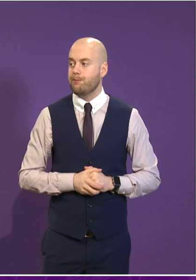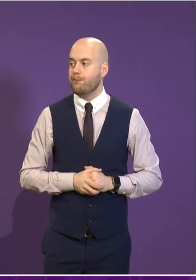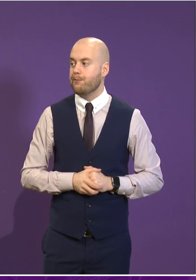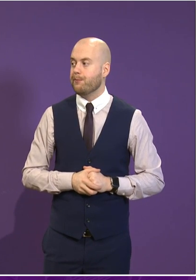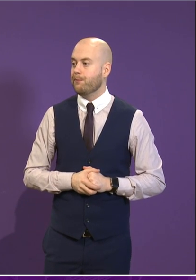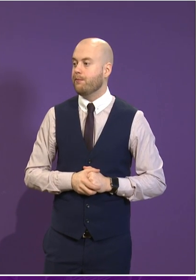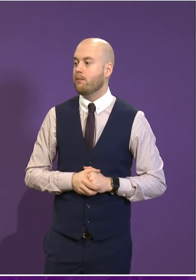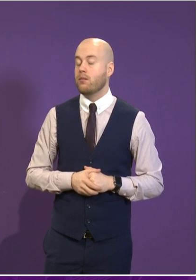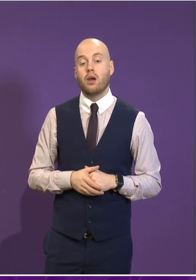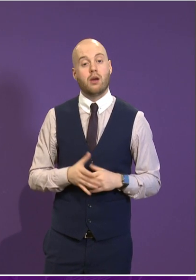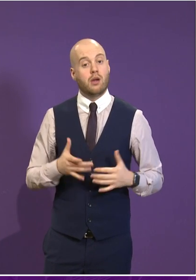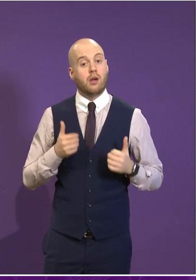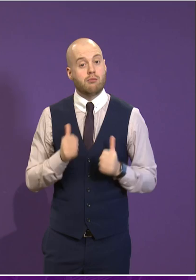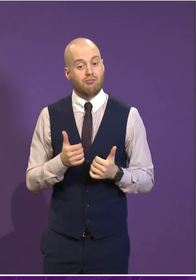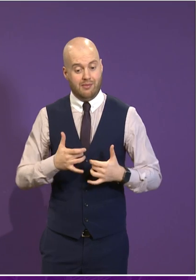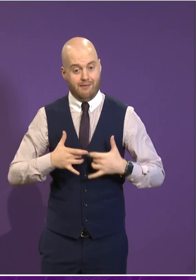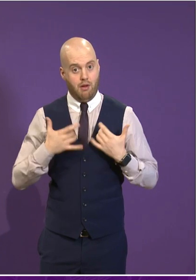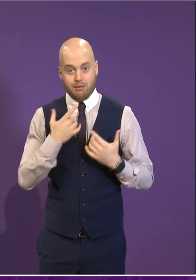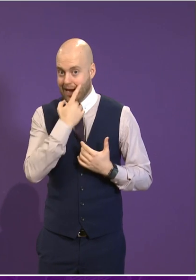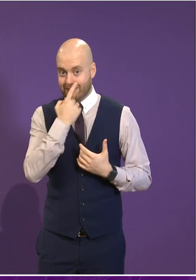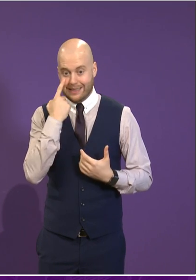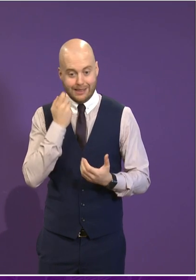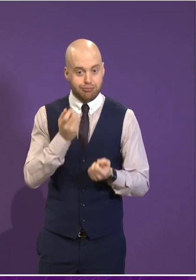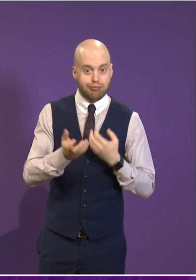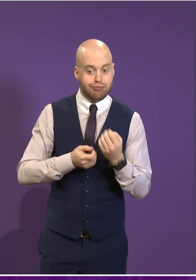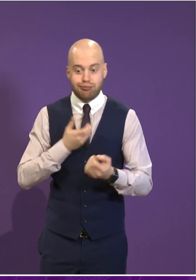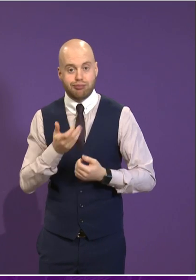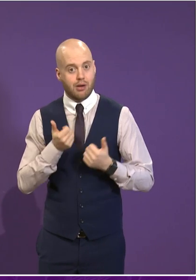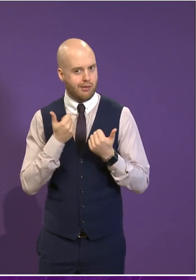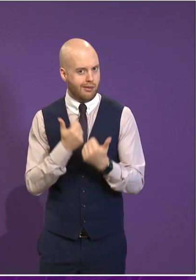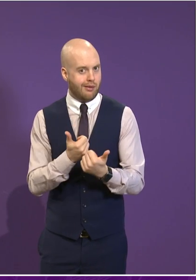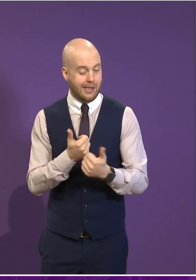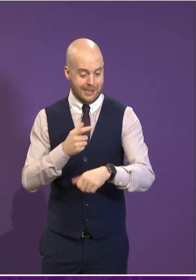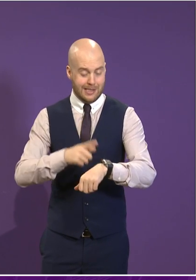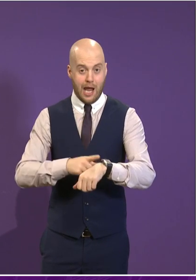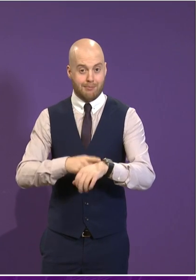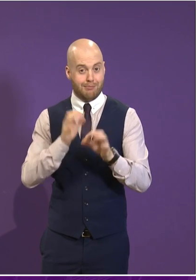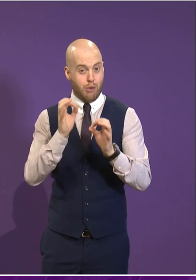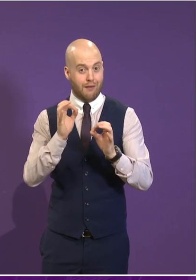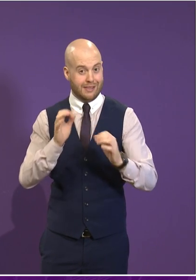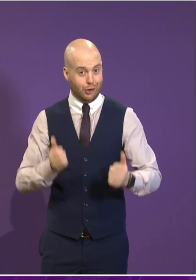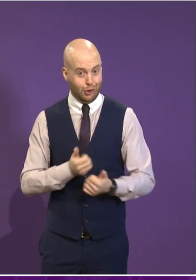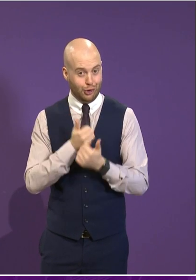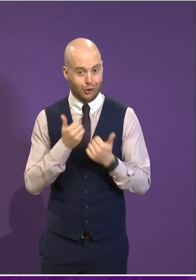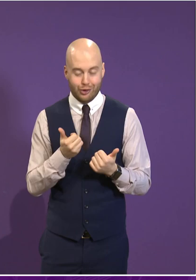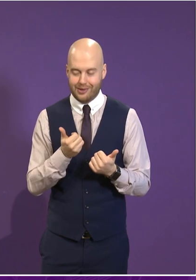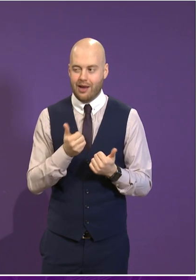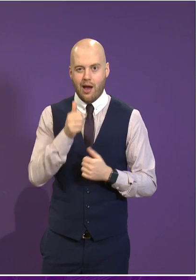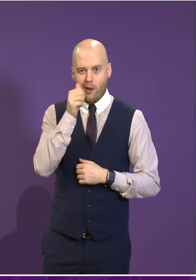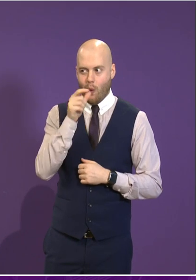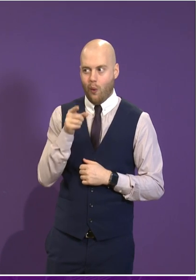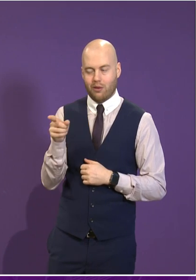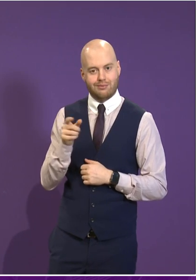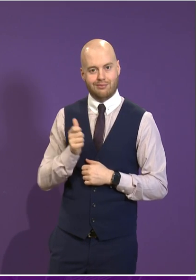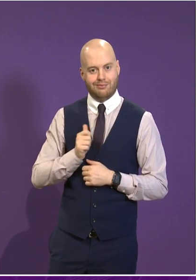I think that exhausts our evidence to this morning. Right on the button for timing, because I know that you have questions in the chamber soon. Just at the end